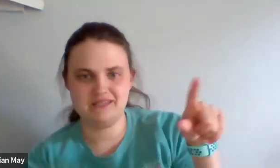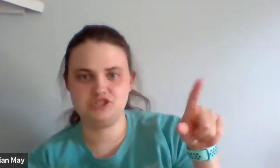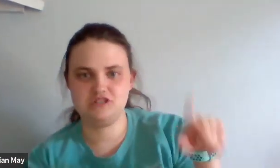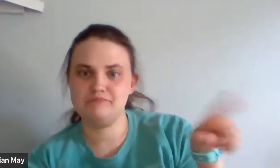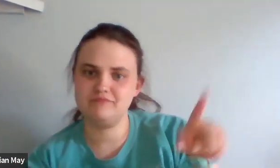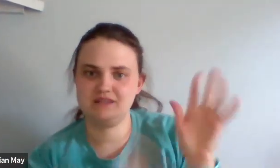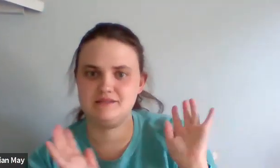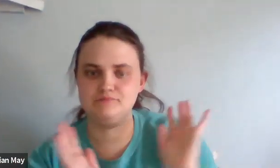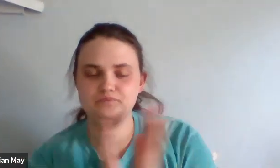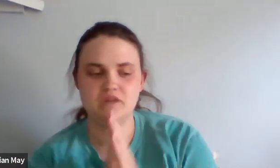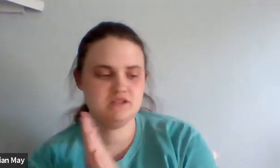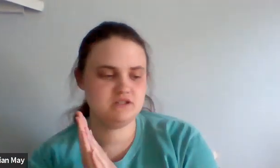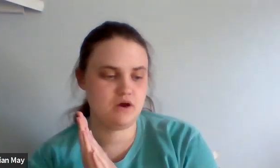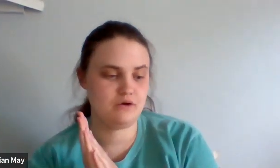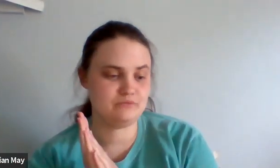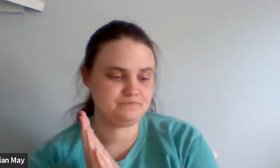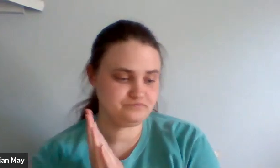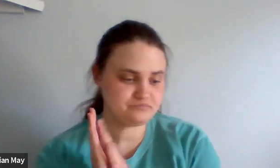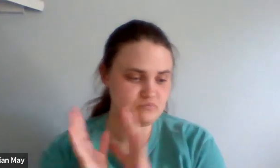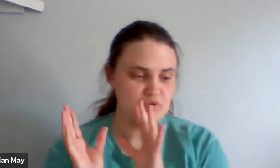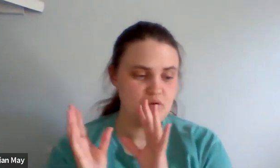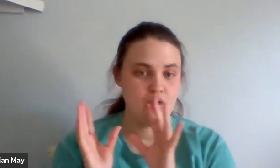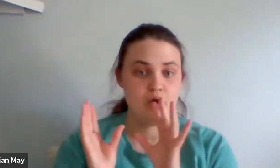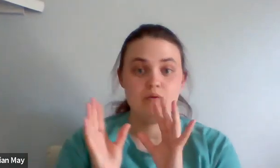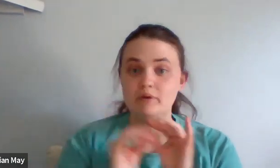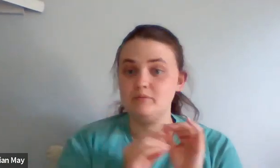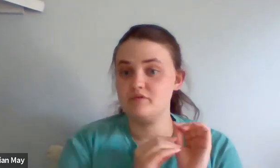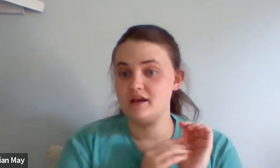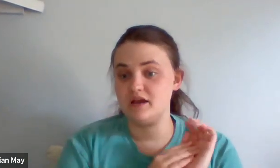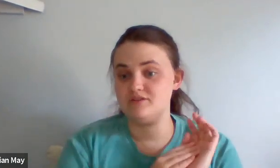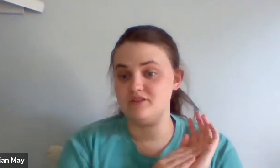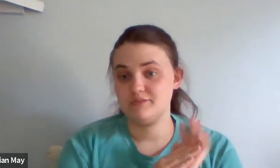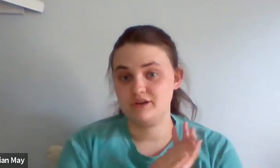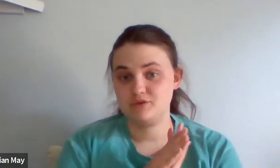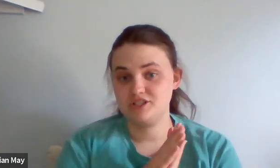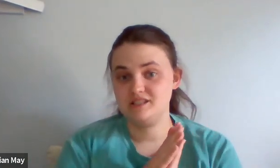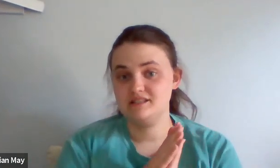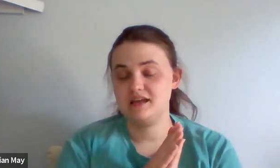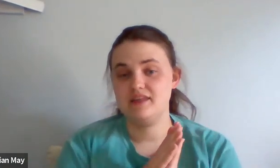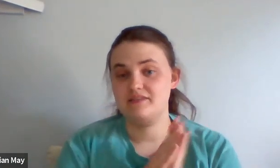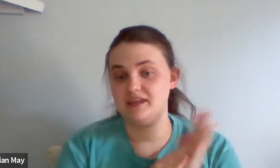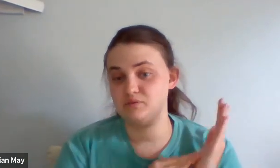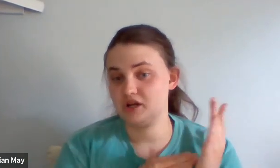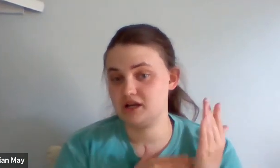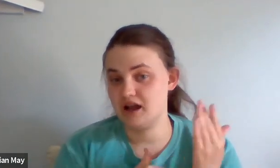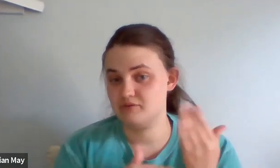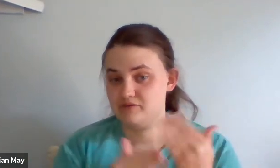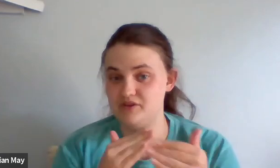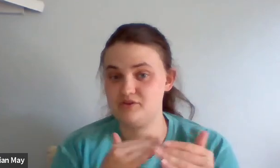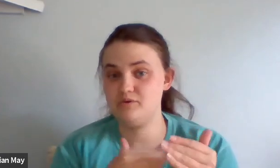it's just them. That's it. So we'll move on now to the WH questions. And then at the end, we're going to kind of review,